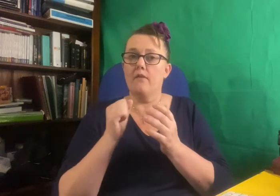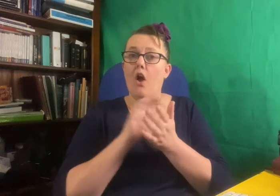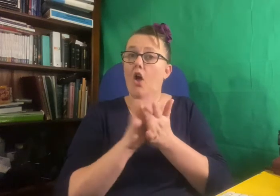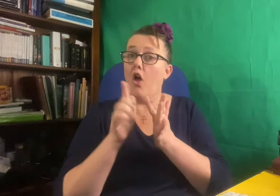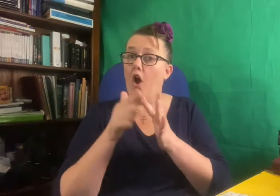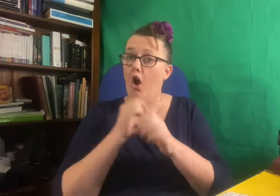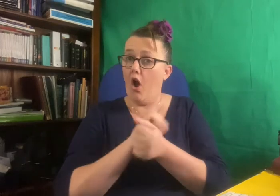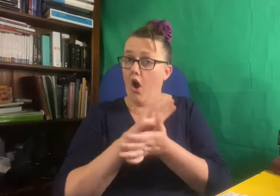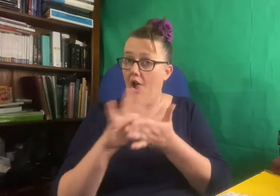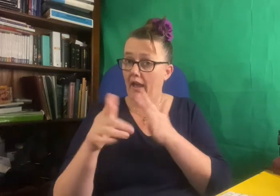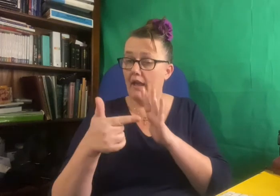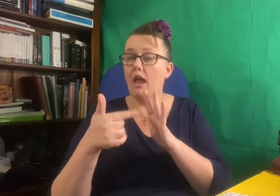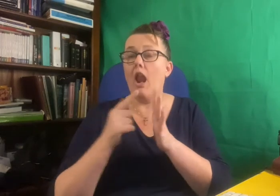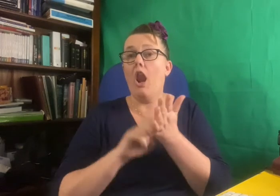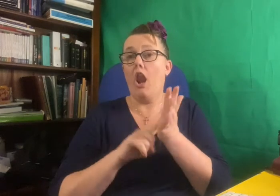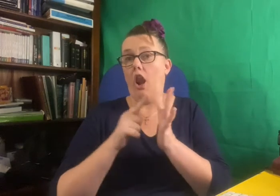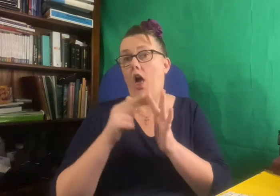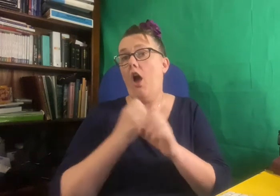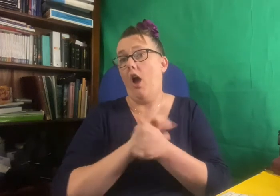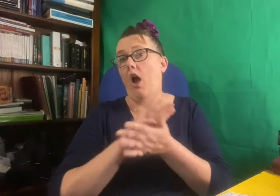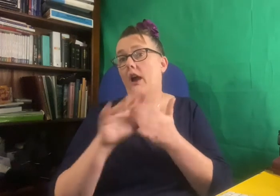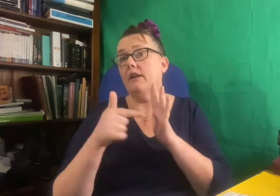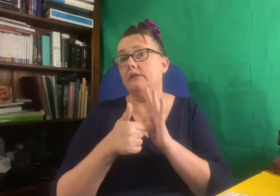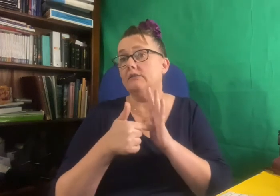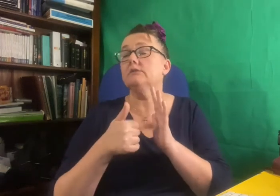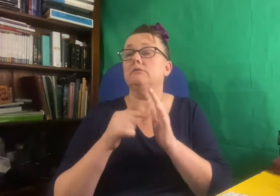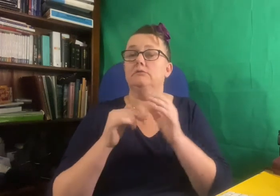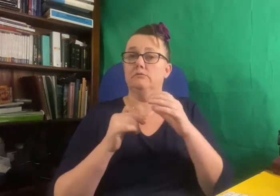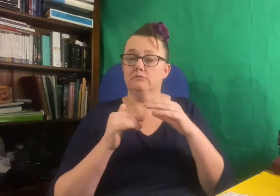Then you have the highlight.